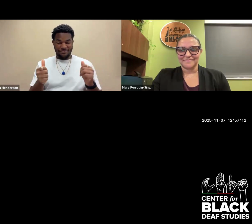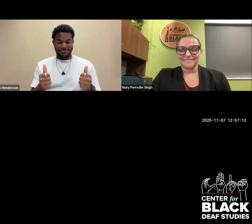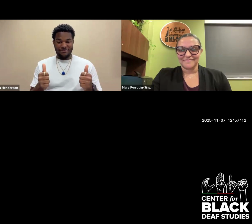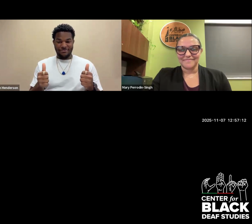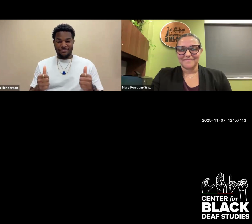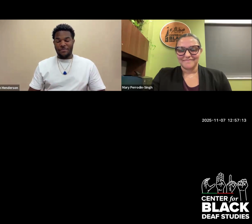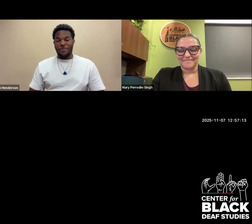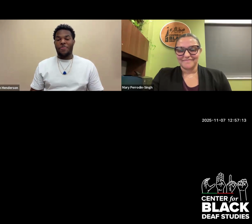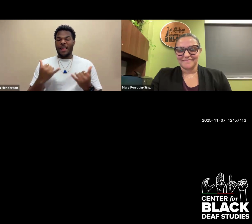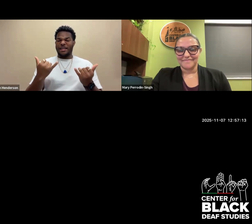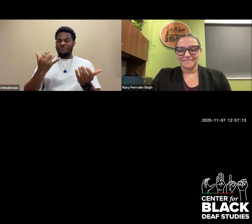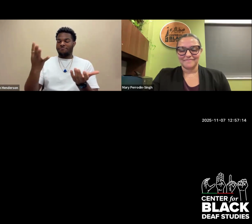Beautiful.